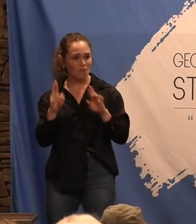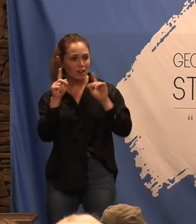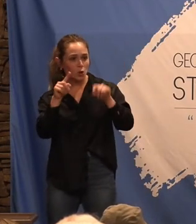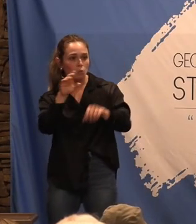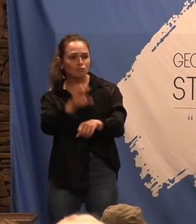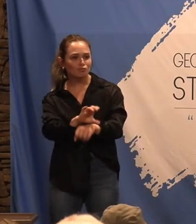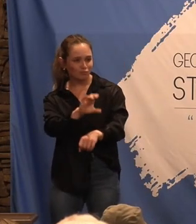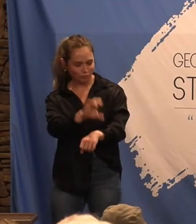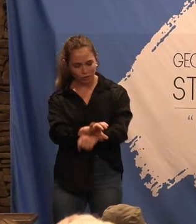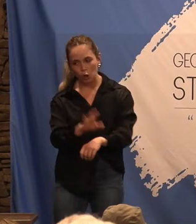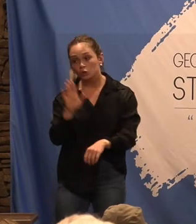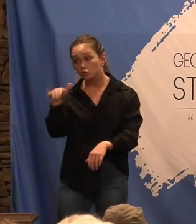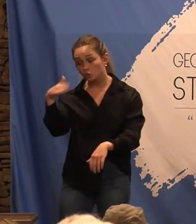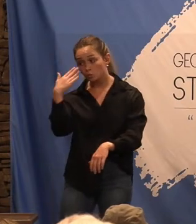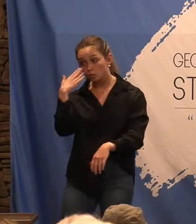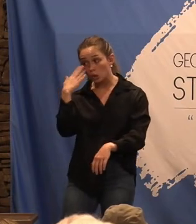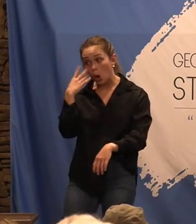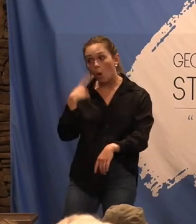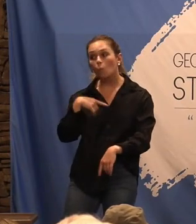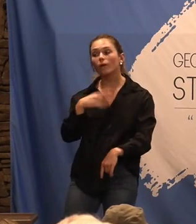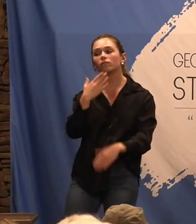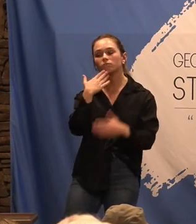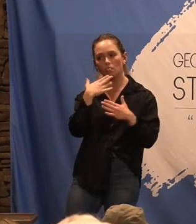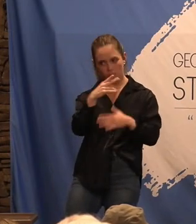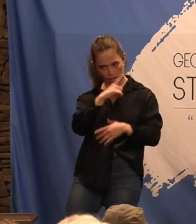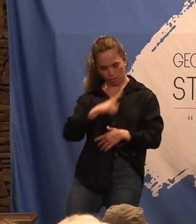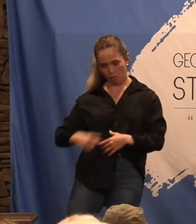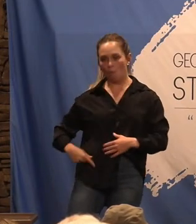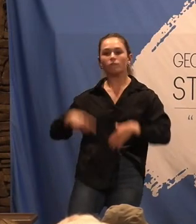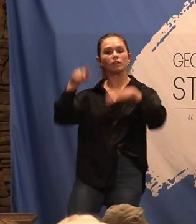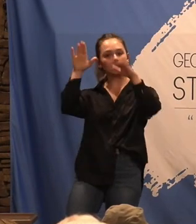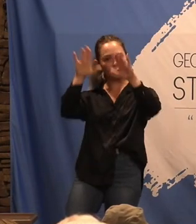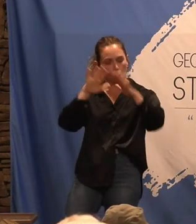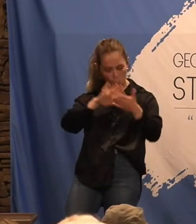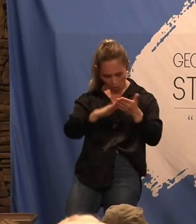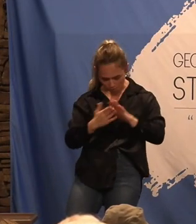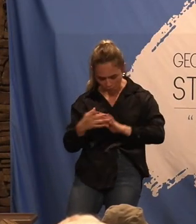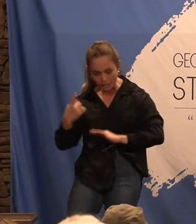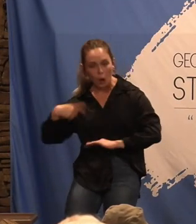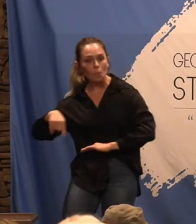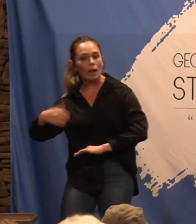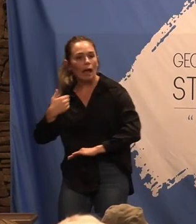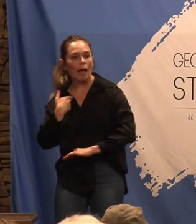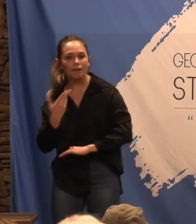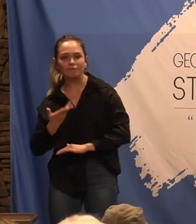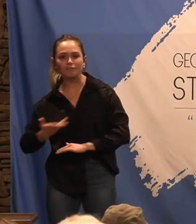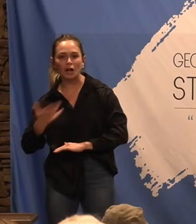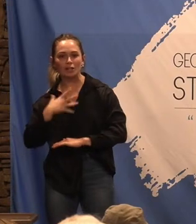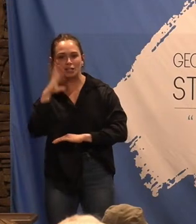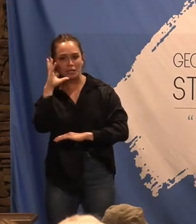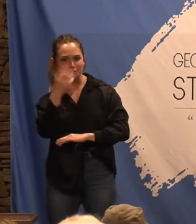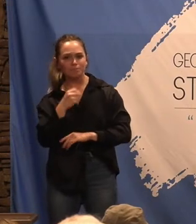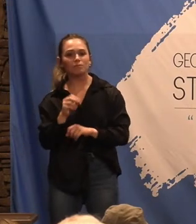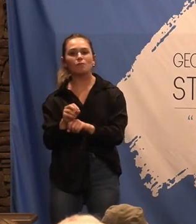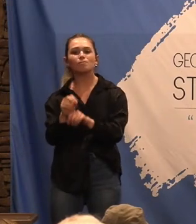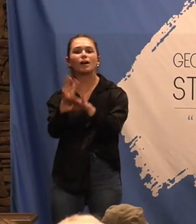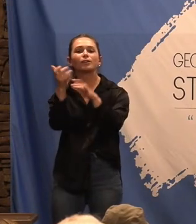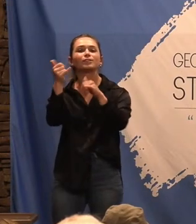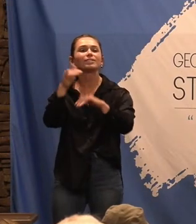to church. He said, you know, we've gotta thank the Lord for this wonderful time we've had out here in these beautiful mountains